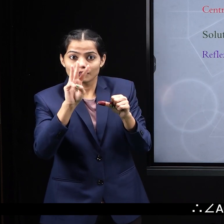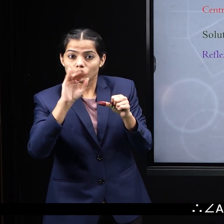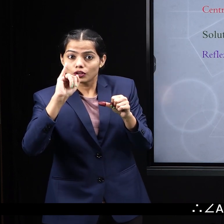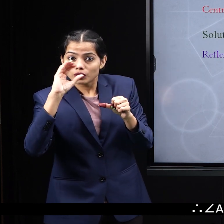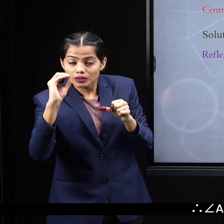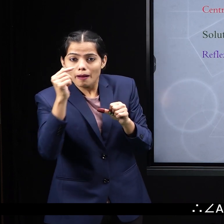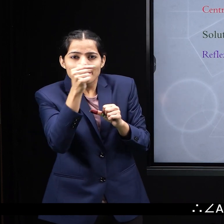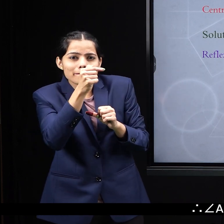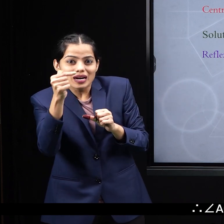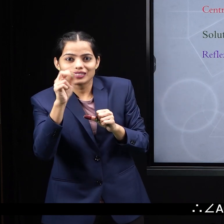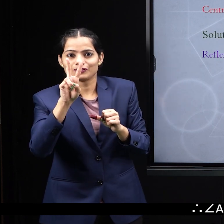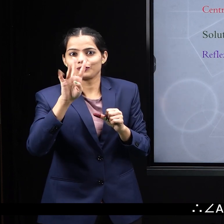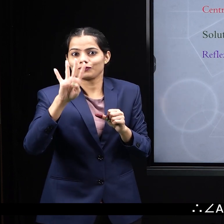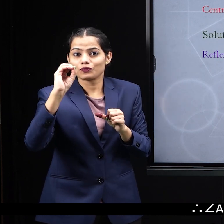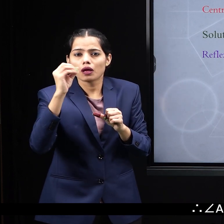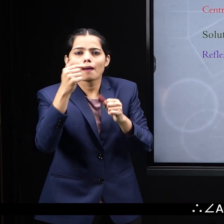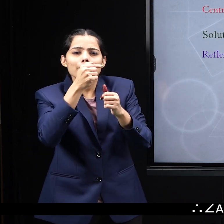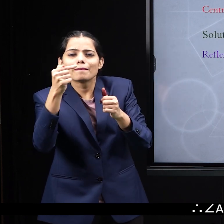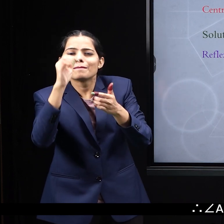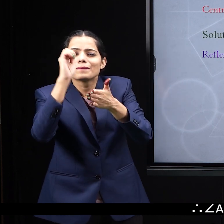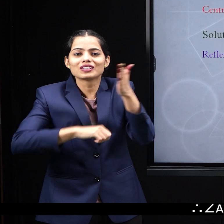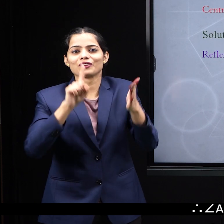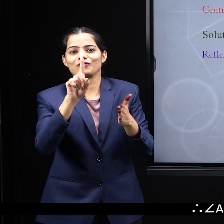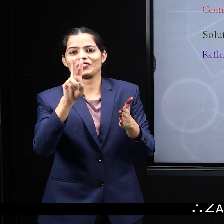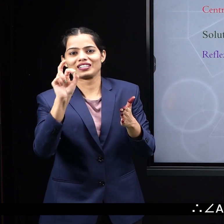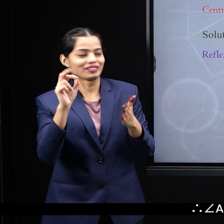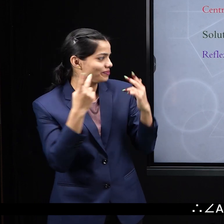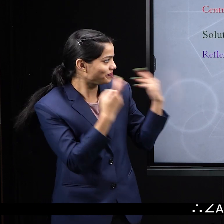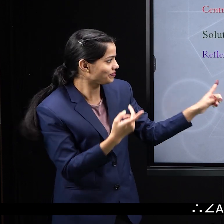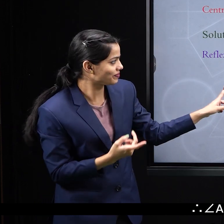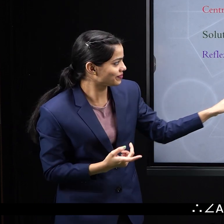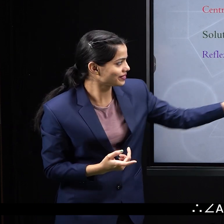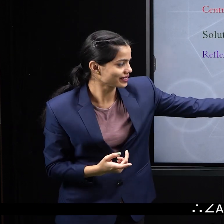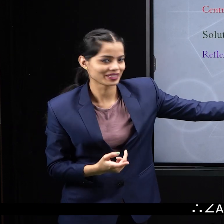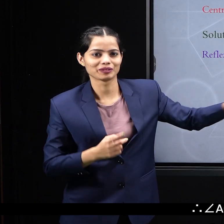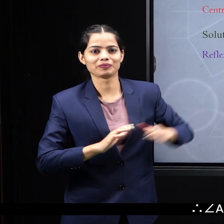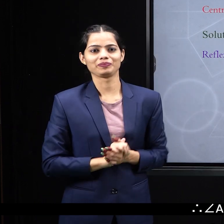AOC is equal to 360 degrees minus 240 degrees is equal to 120 degrees.